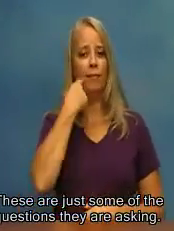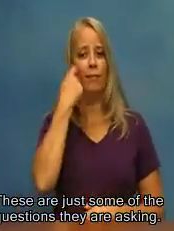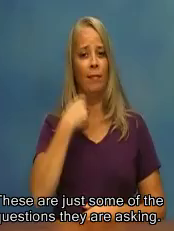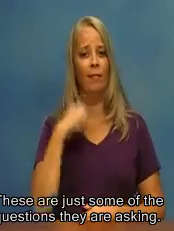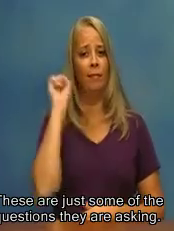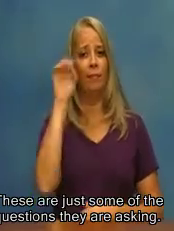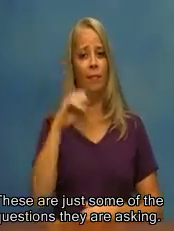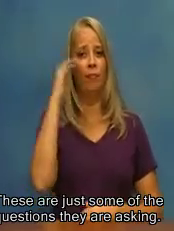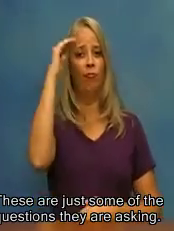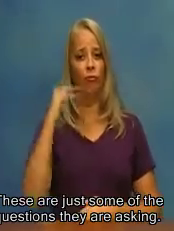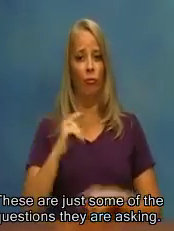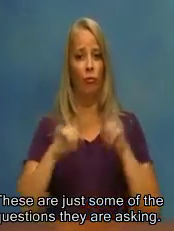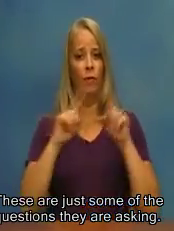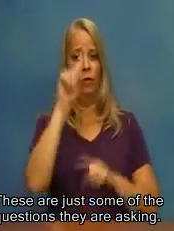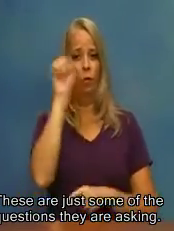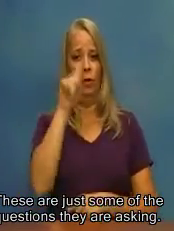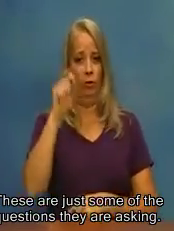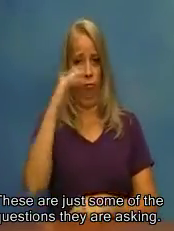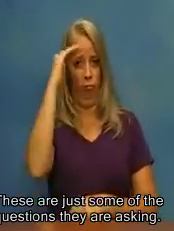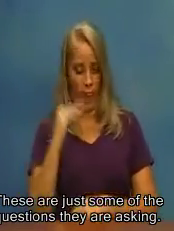These are just some of the questions they are asking.